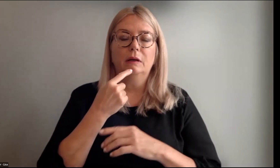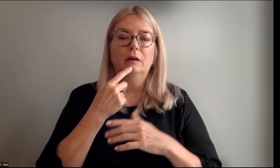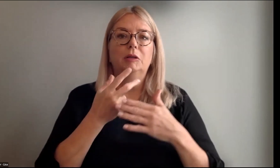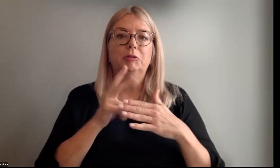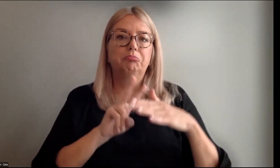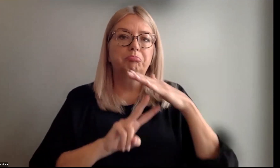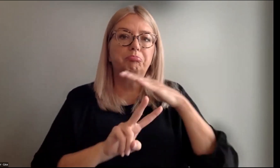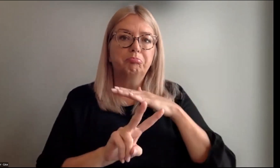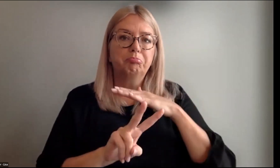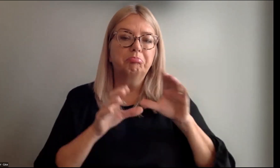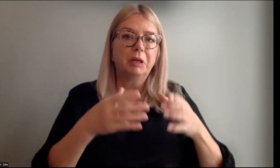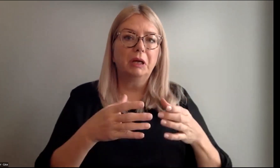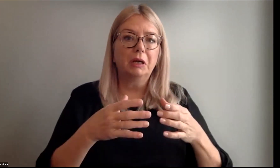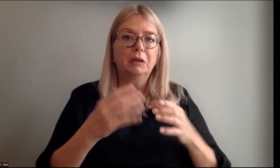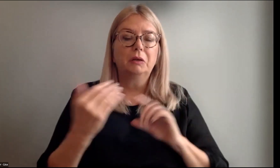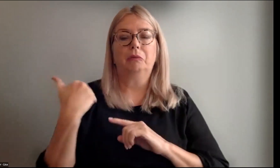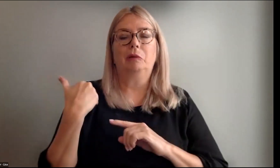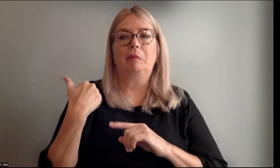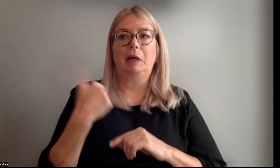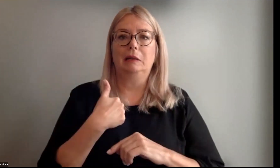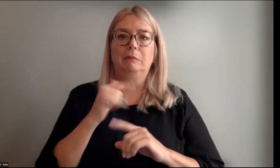me to ask.